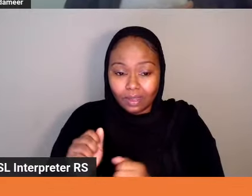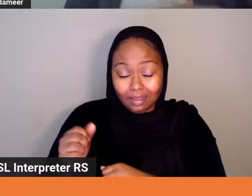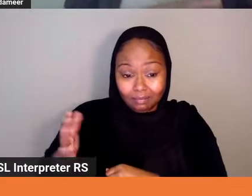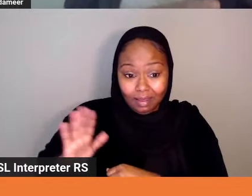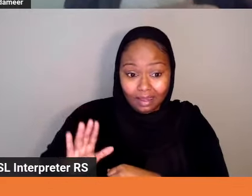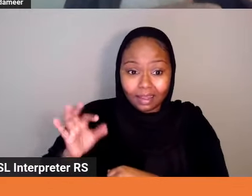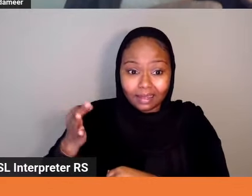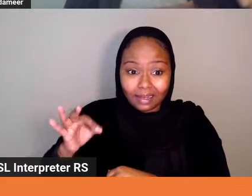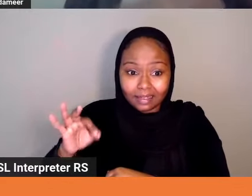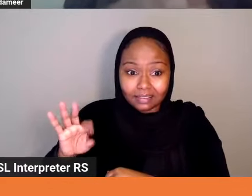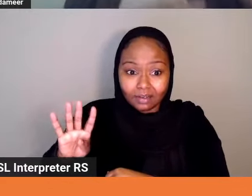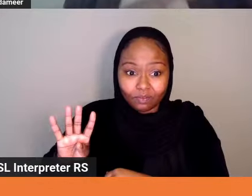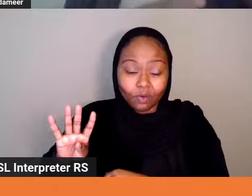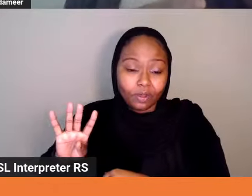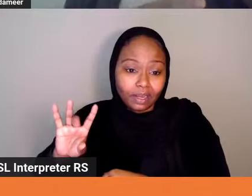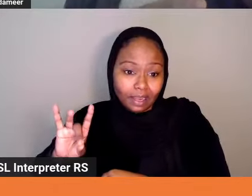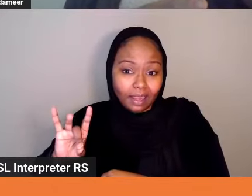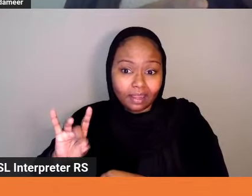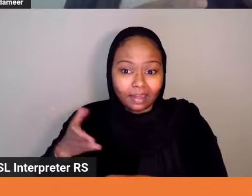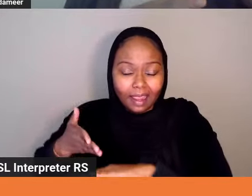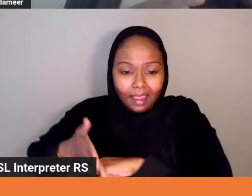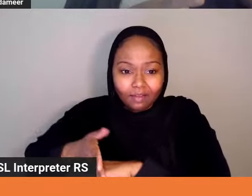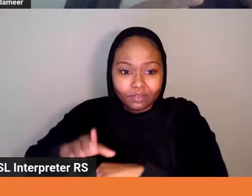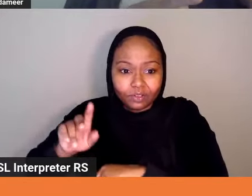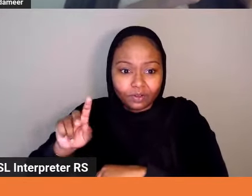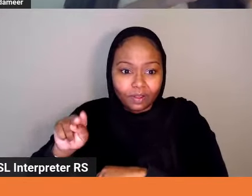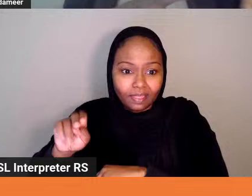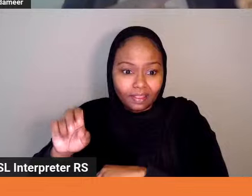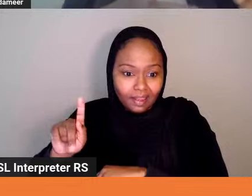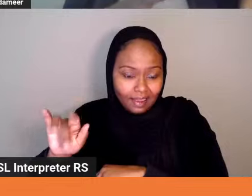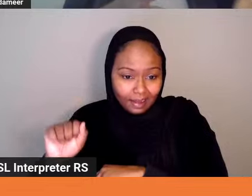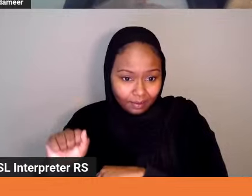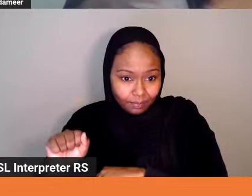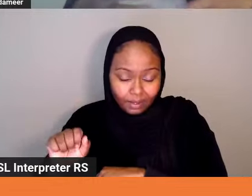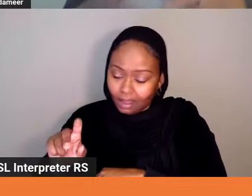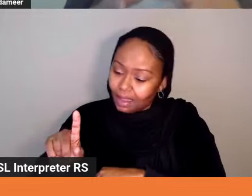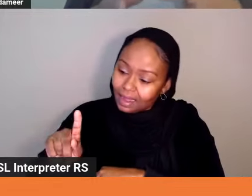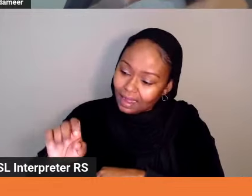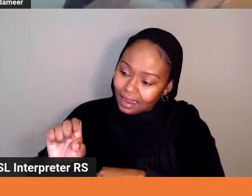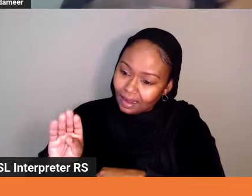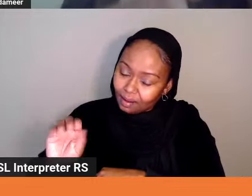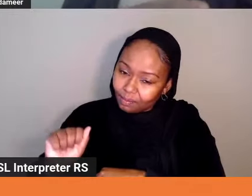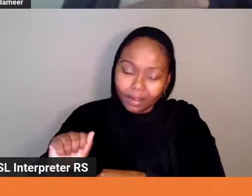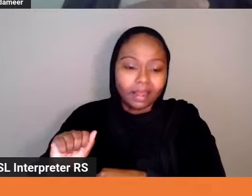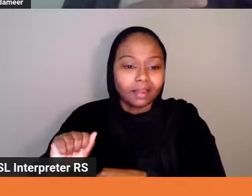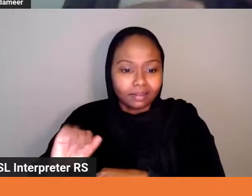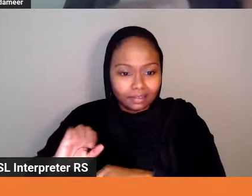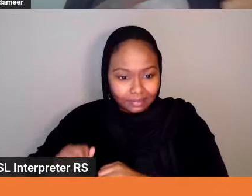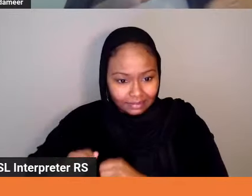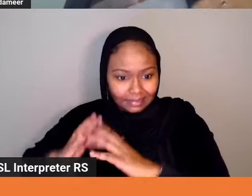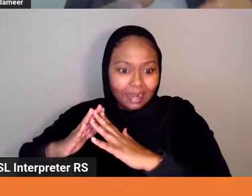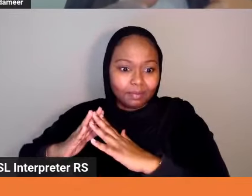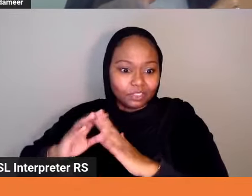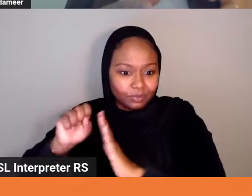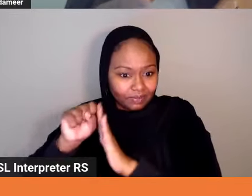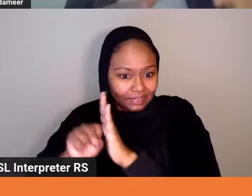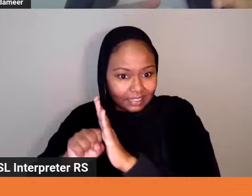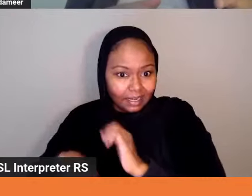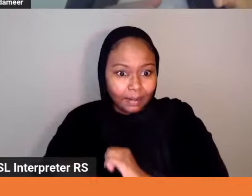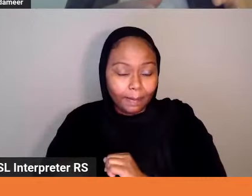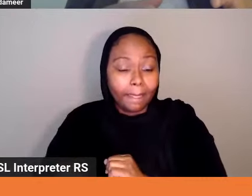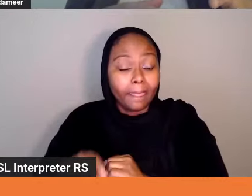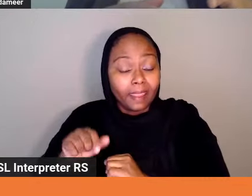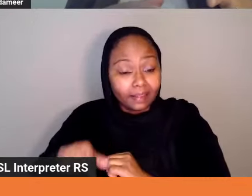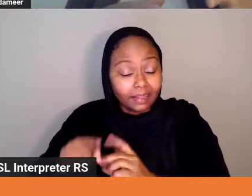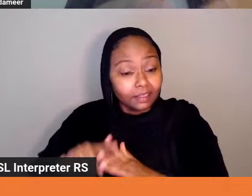1948 Nakba, after the Nakba and the establishment of the state. And they implemented the policy for